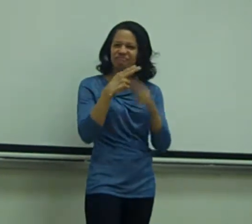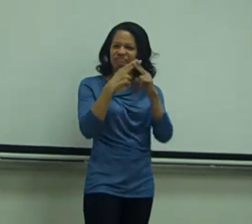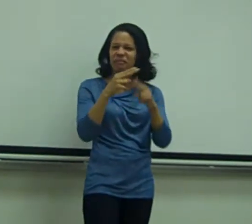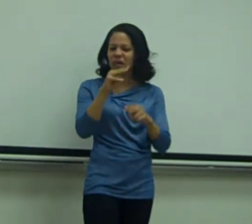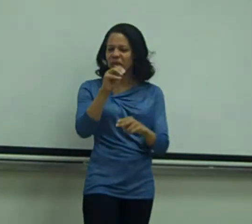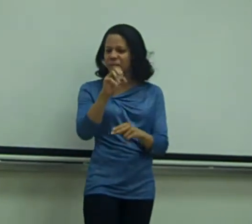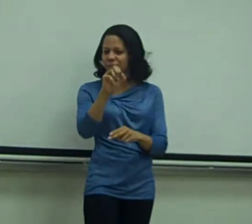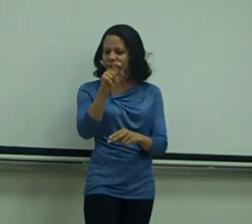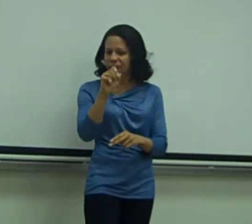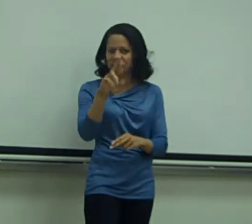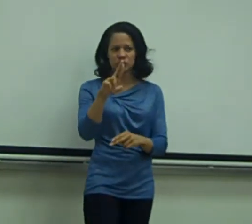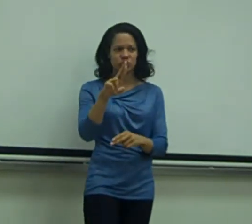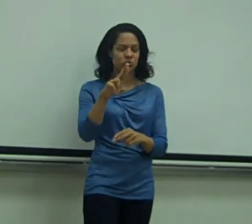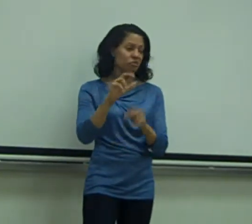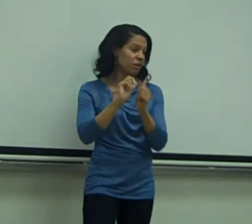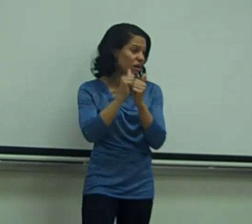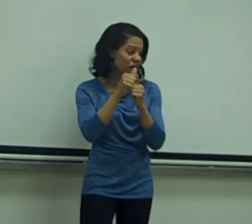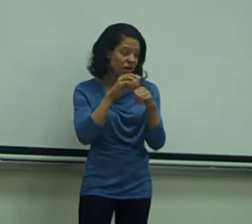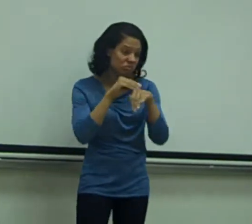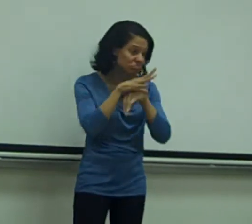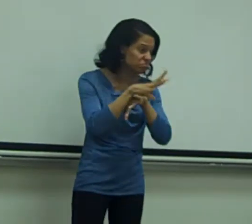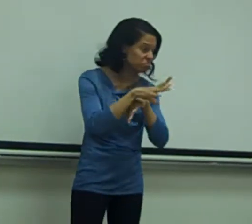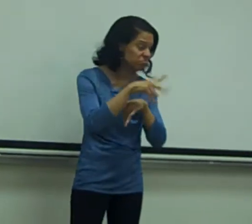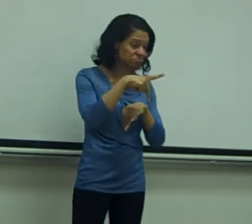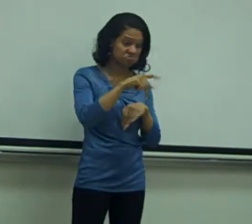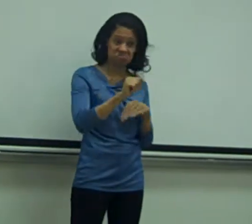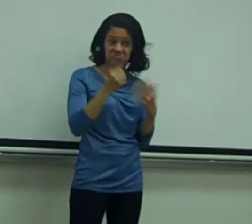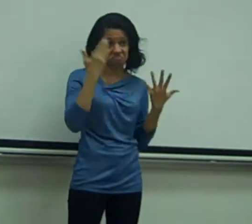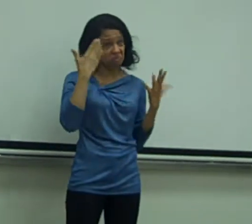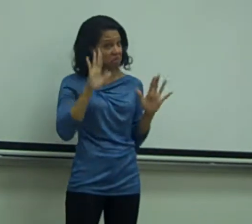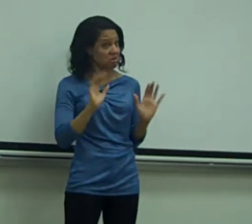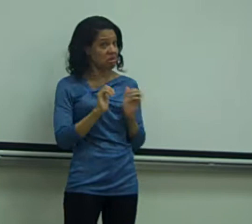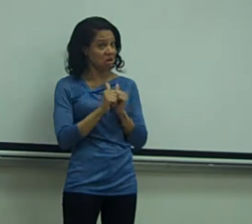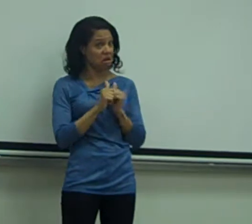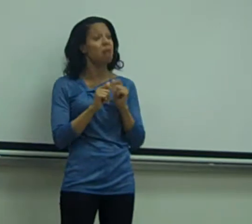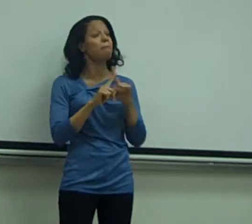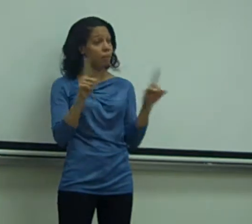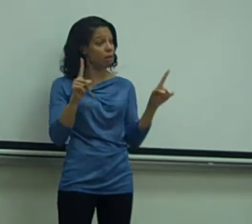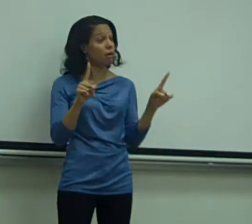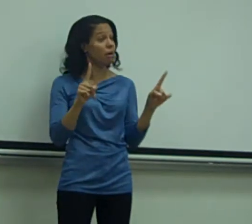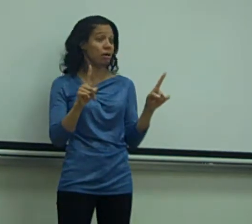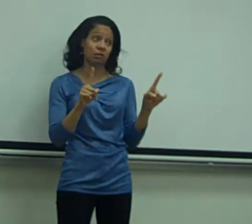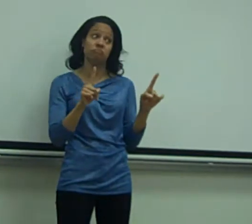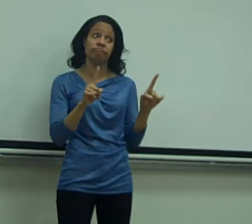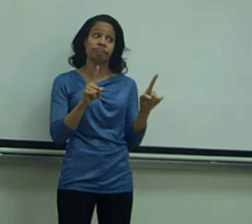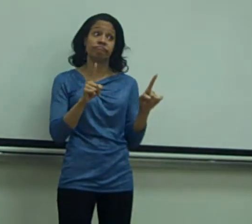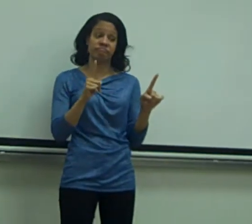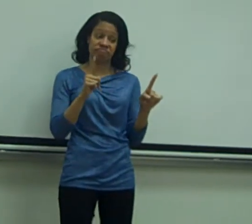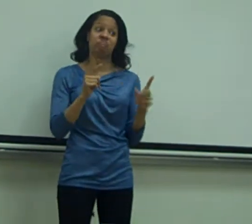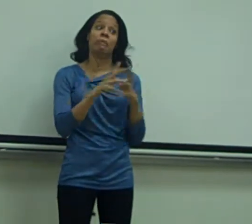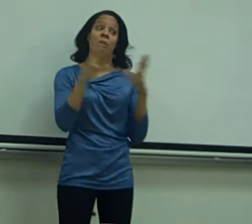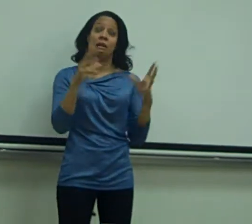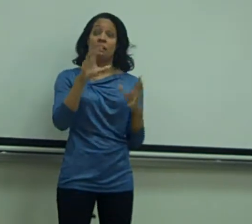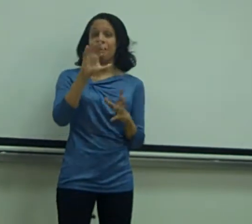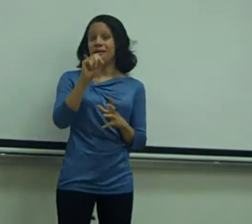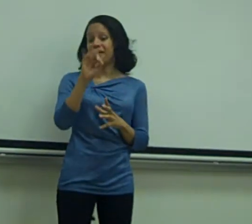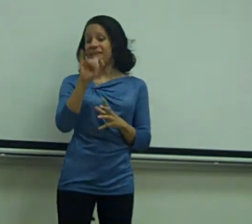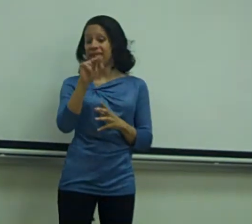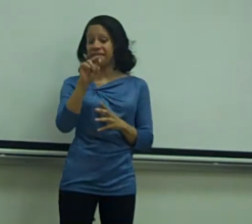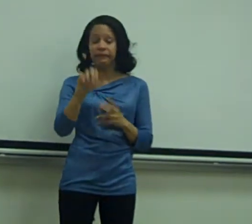anxiety, panic attacks, whatever. I just know that they do, with the excessive amount of caffeine and guarana, whatever it's